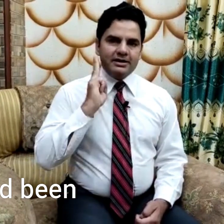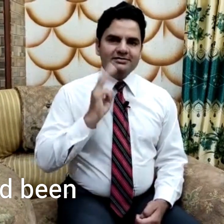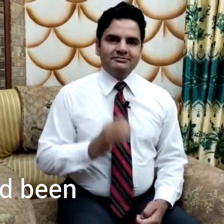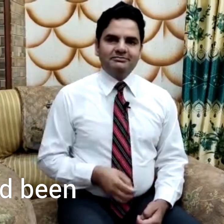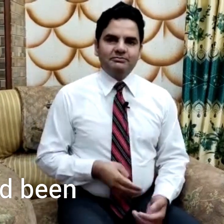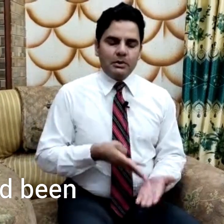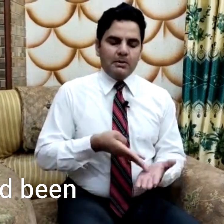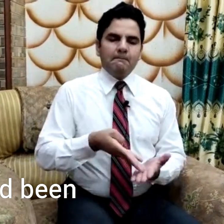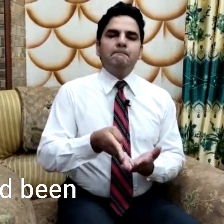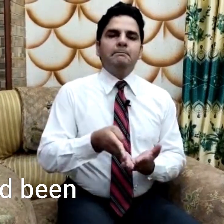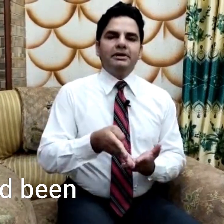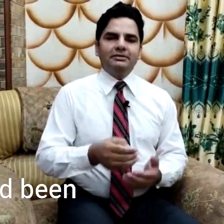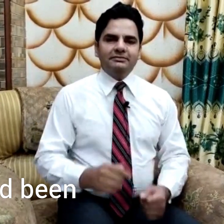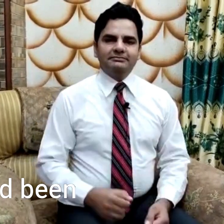had been,